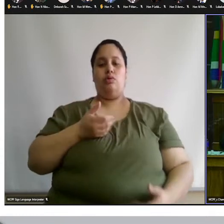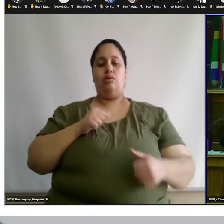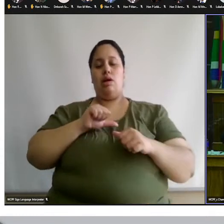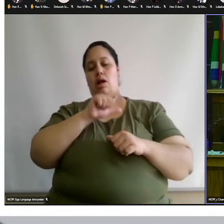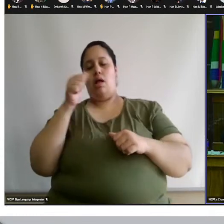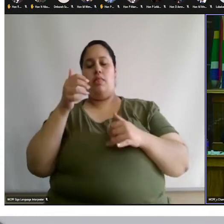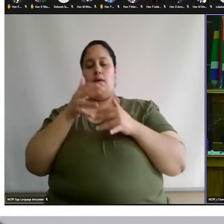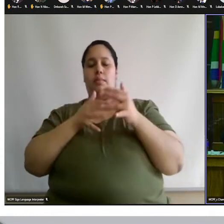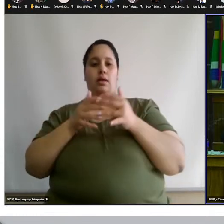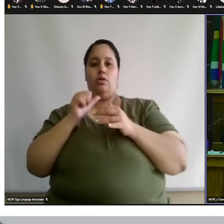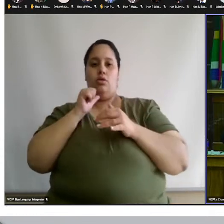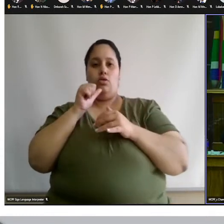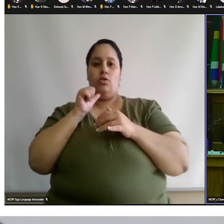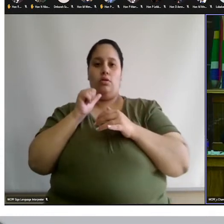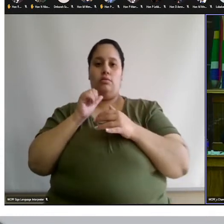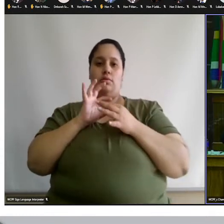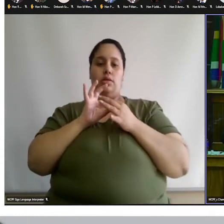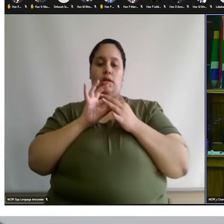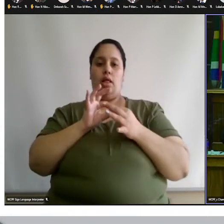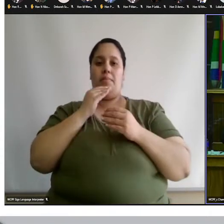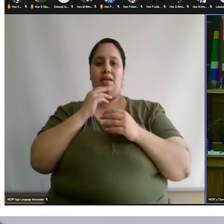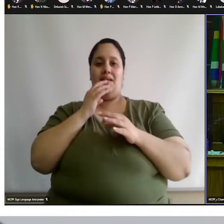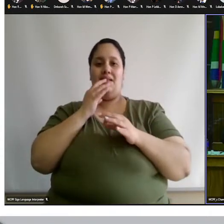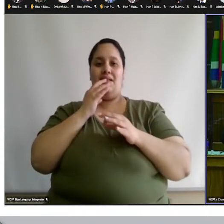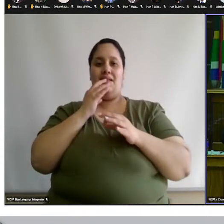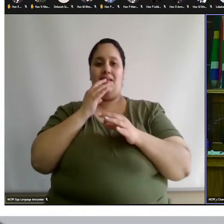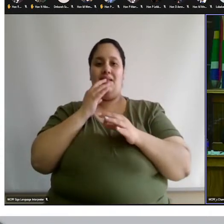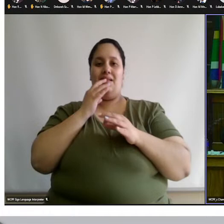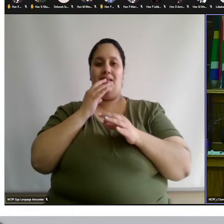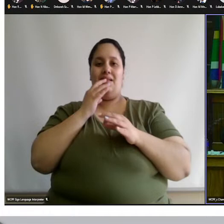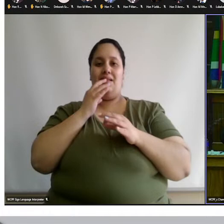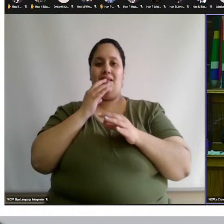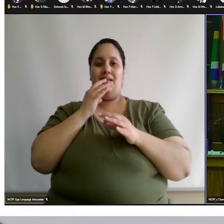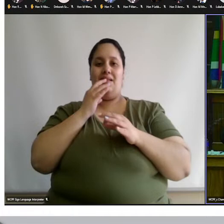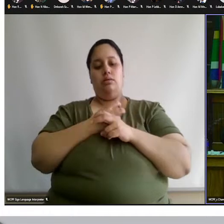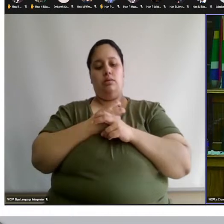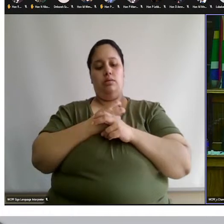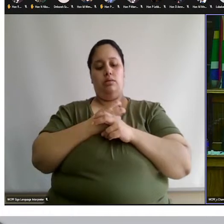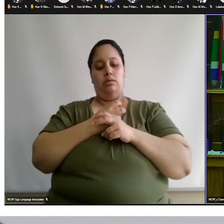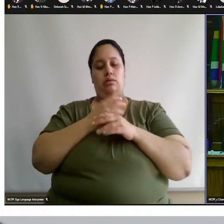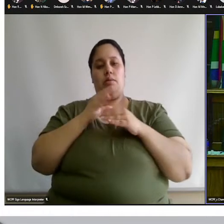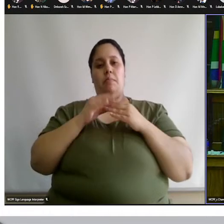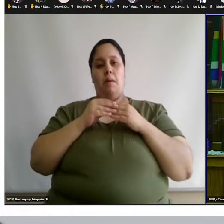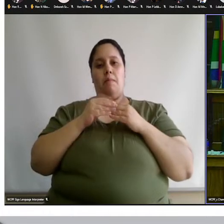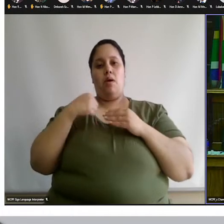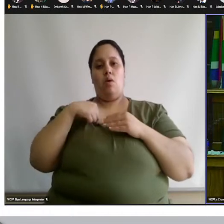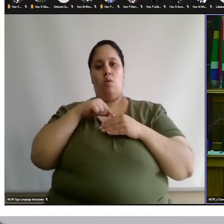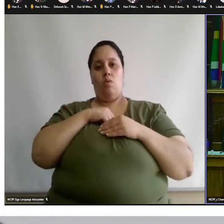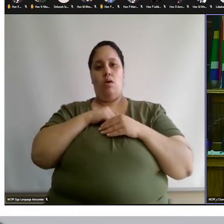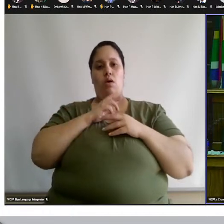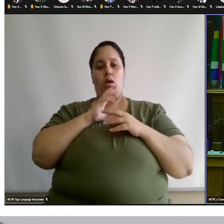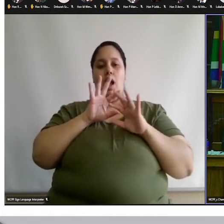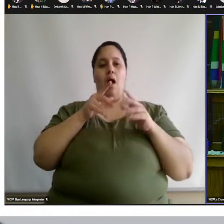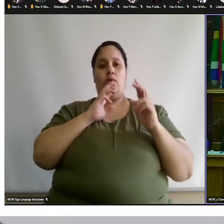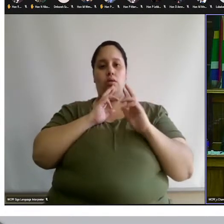which make it difficult for the member in the executive to respond. And I would like to request the Honourable